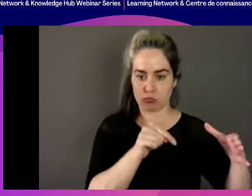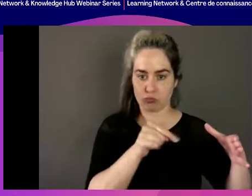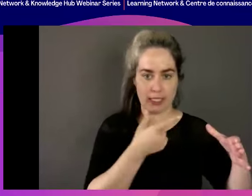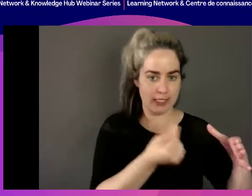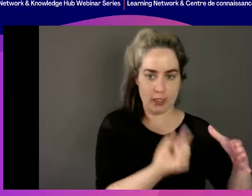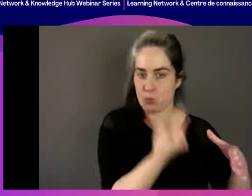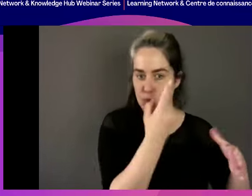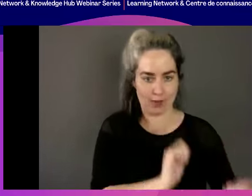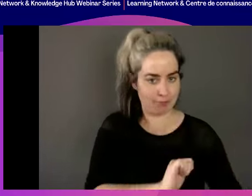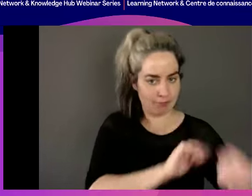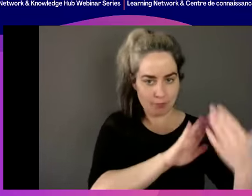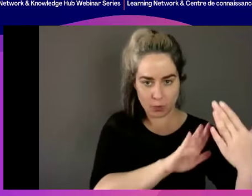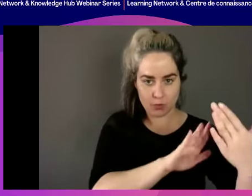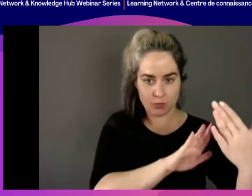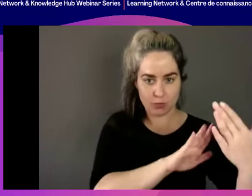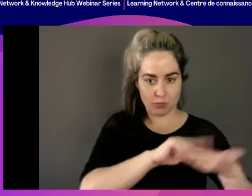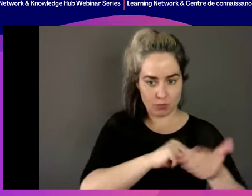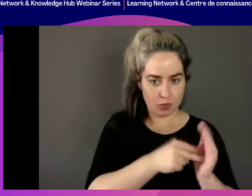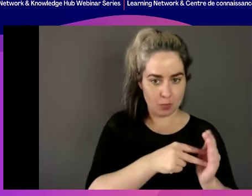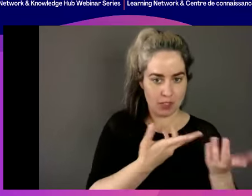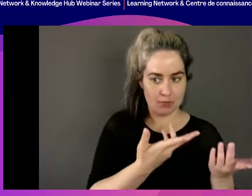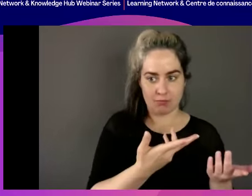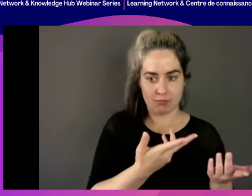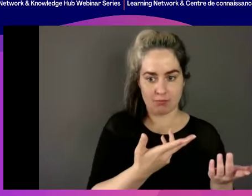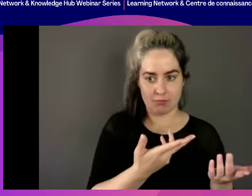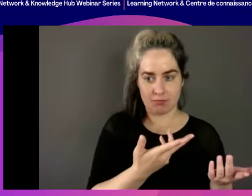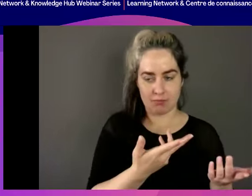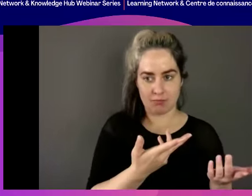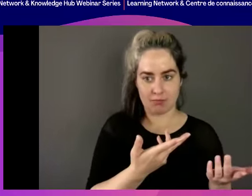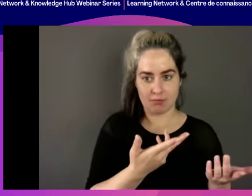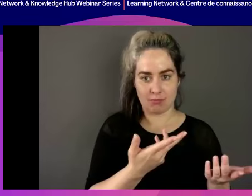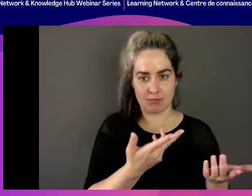this, that doesn't mean those were people, those were